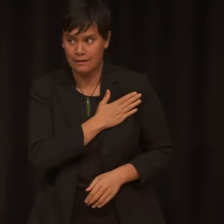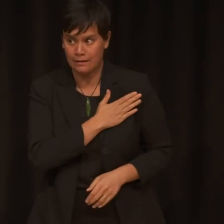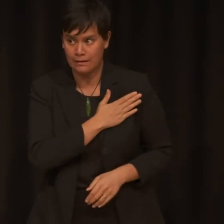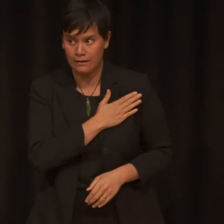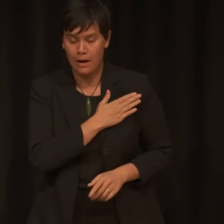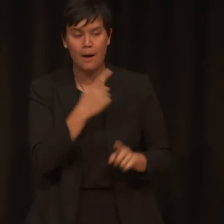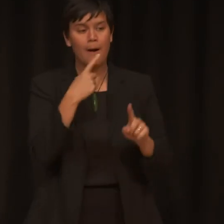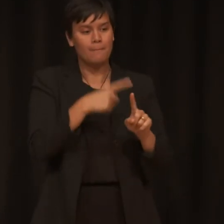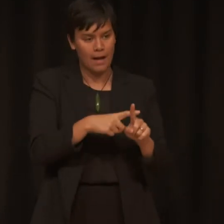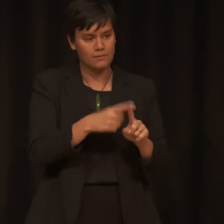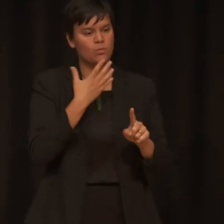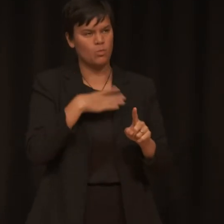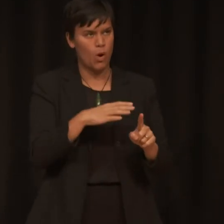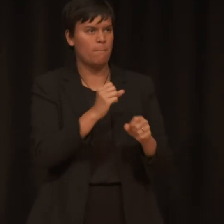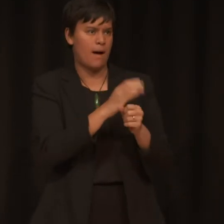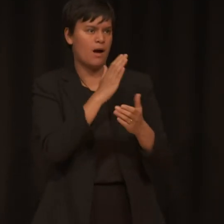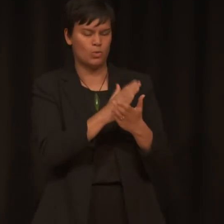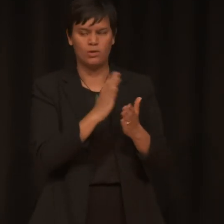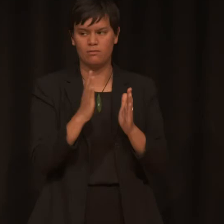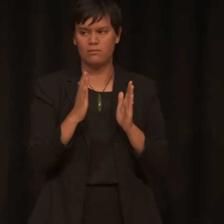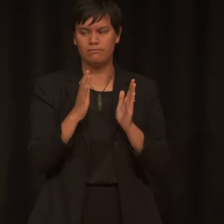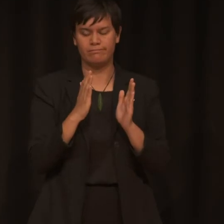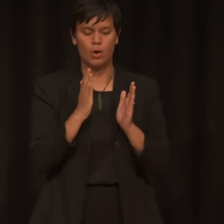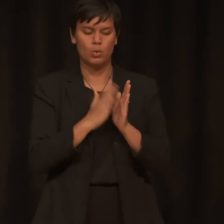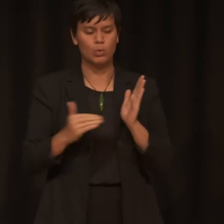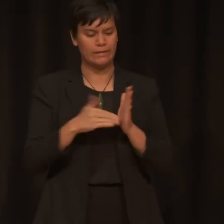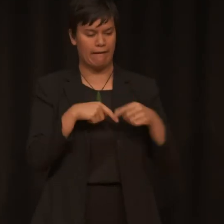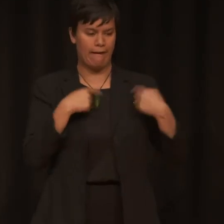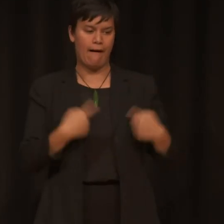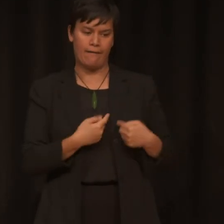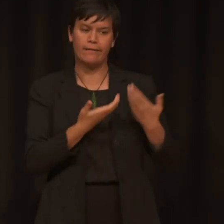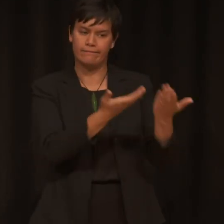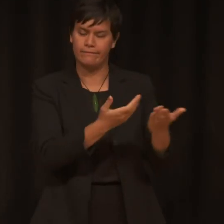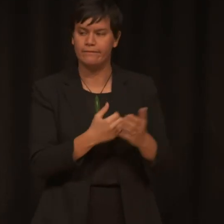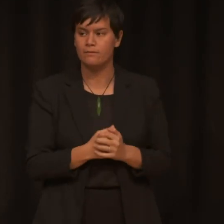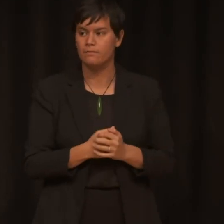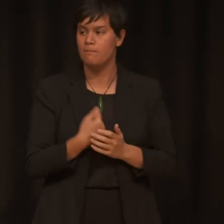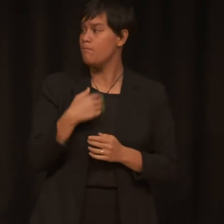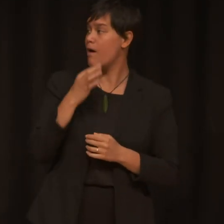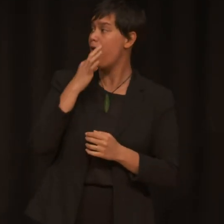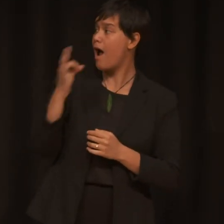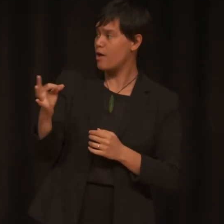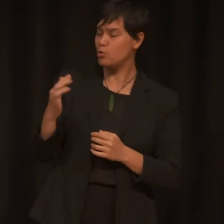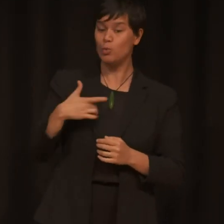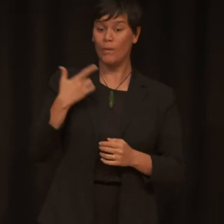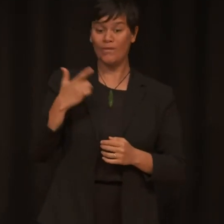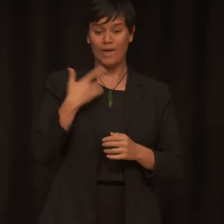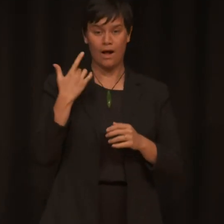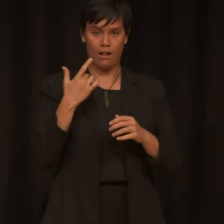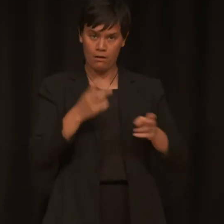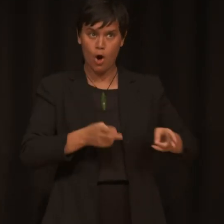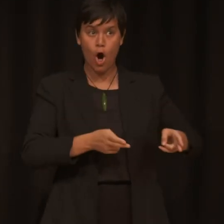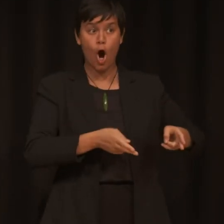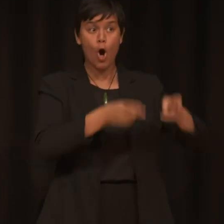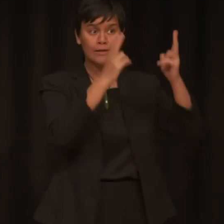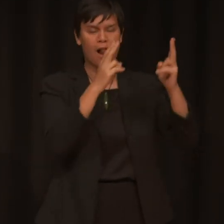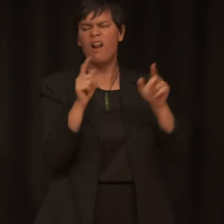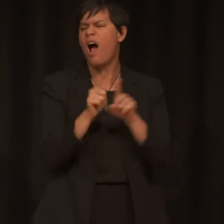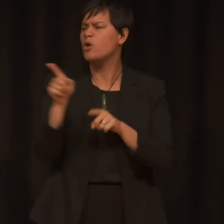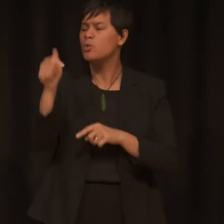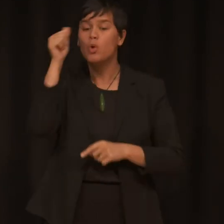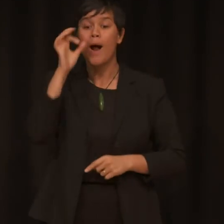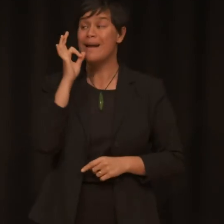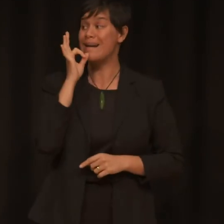its heart. Can I also ask, is it too late in the pandemic now to consider building purpose-built structures as the NAPS asked